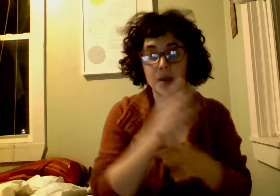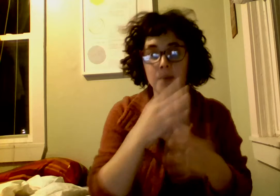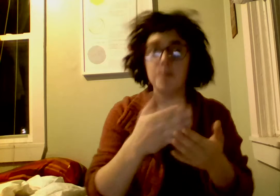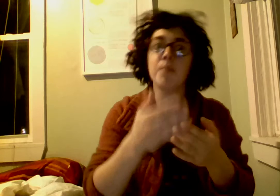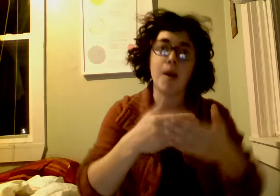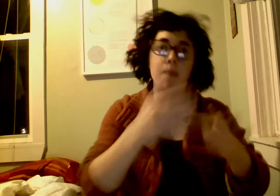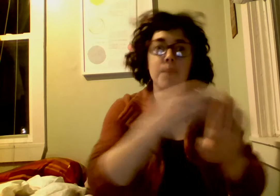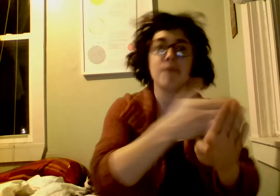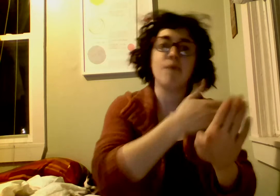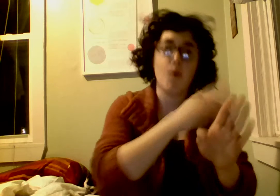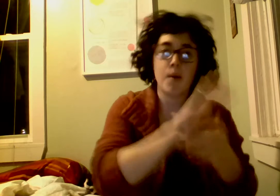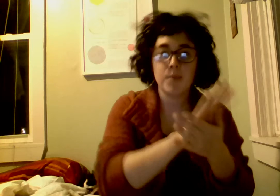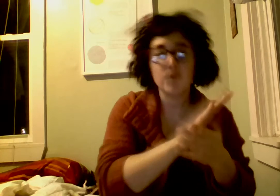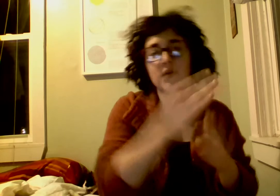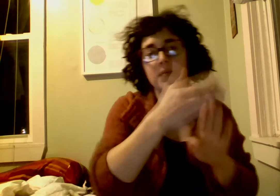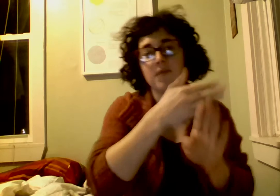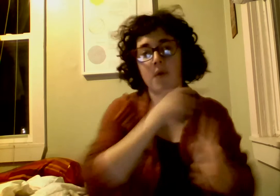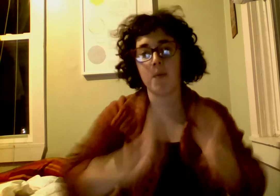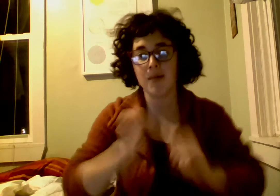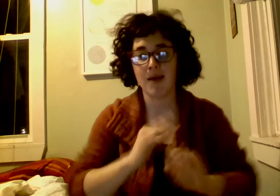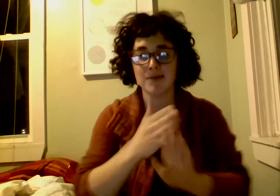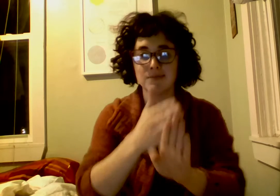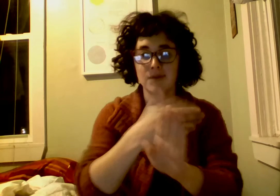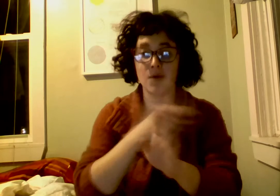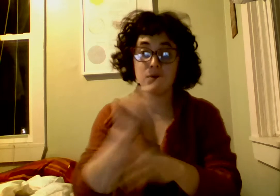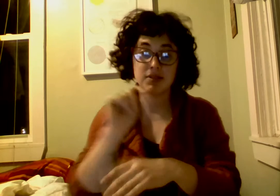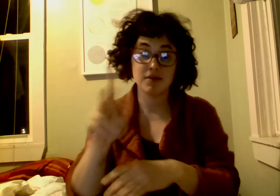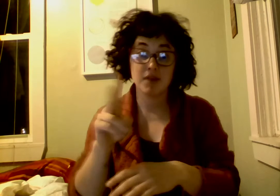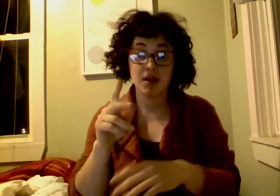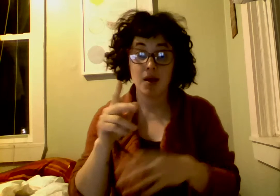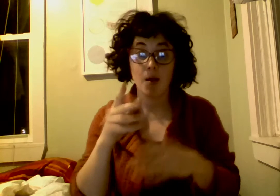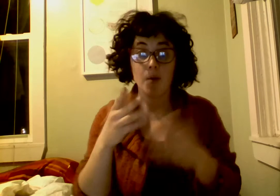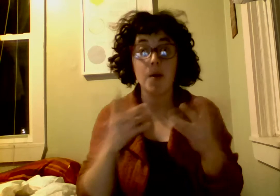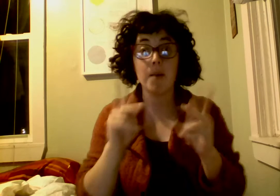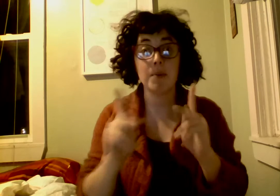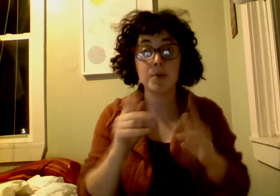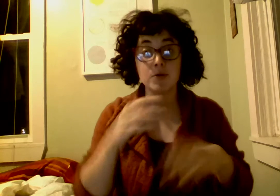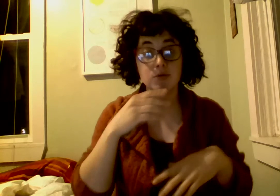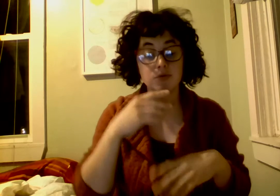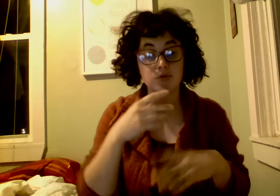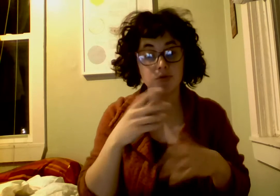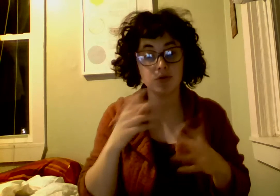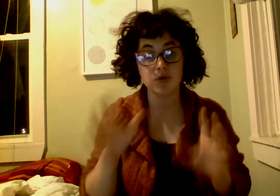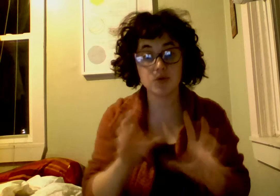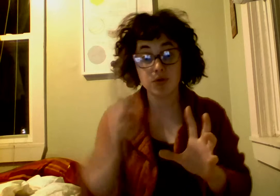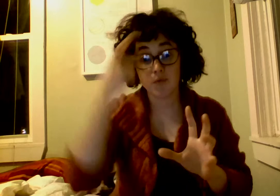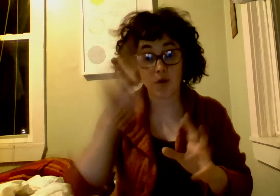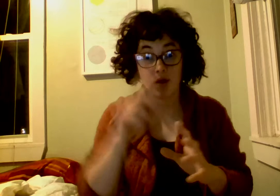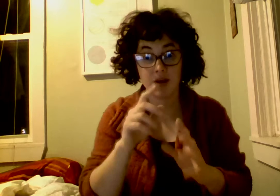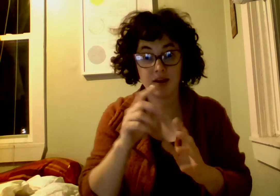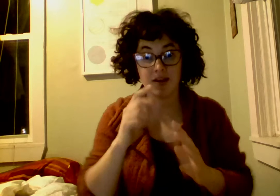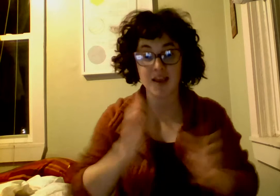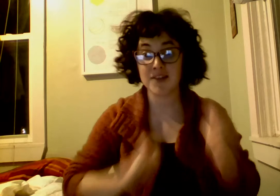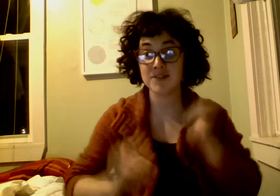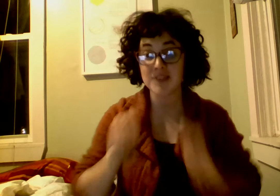or plays or theater, what you guys do for entertainment, people sat around telling stories. So they were, in a